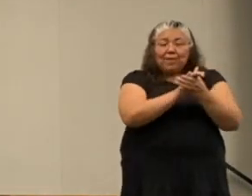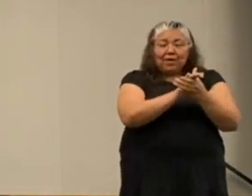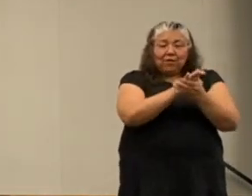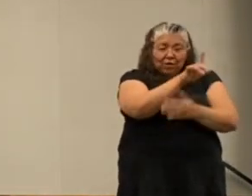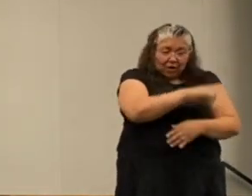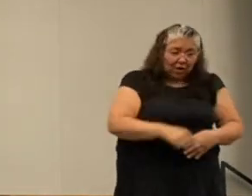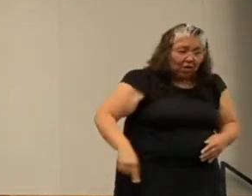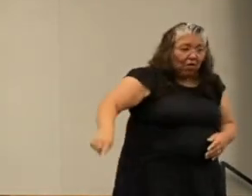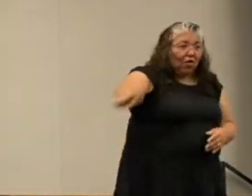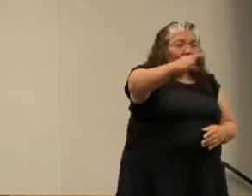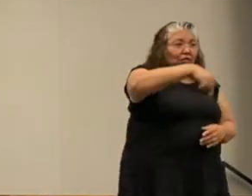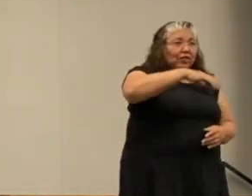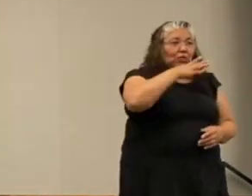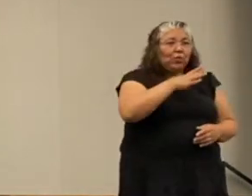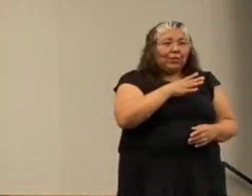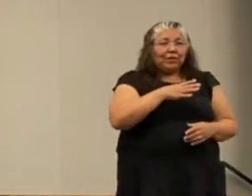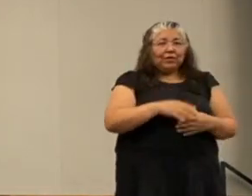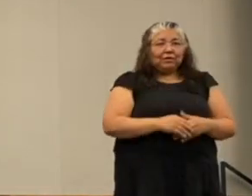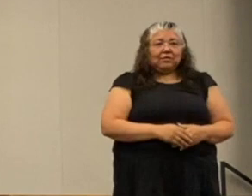all,